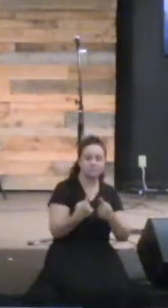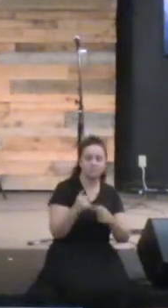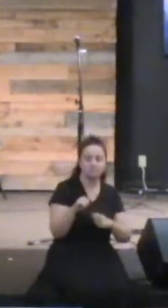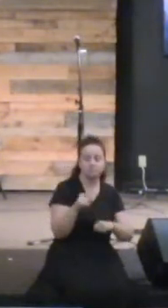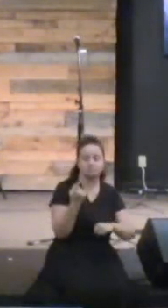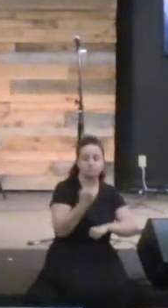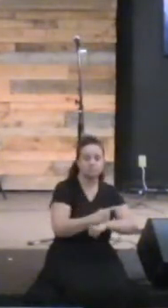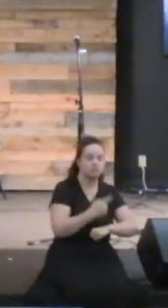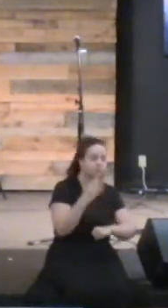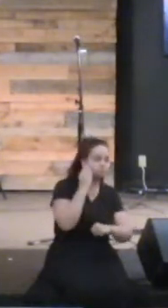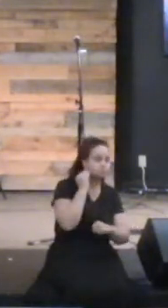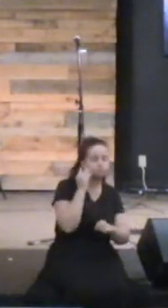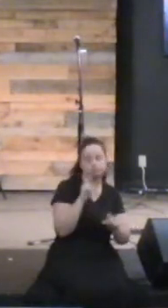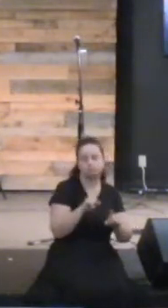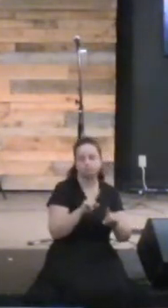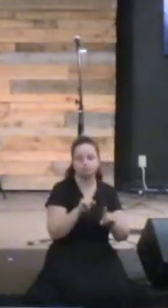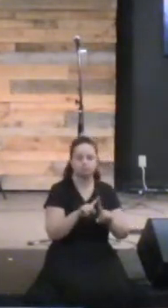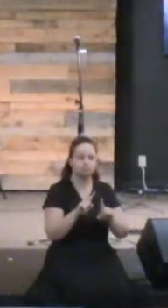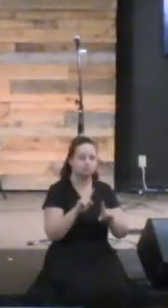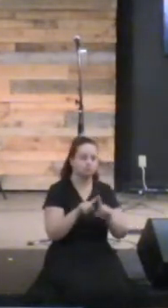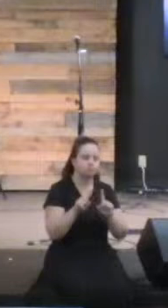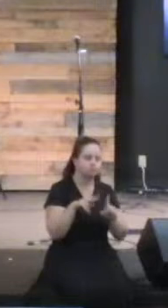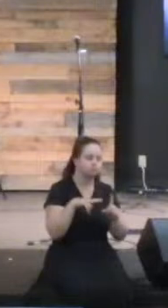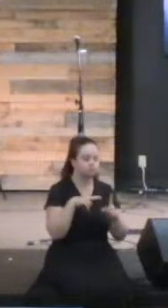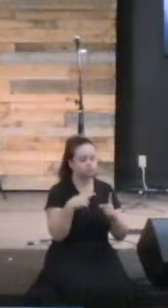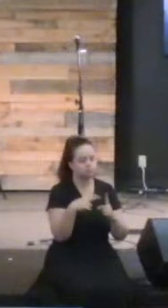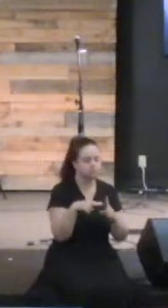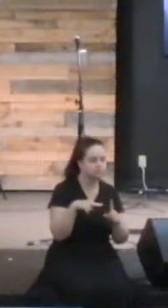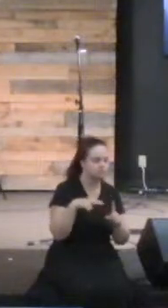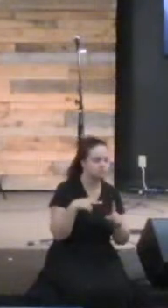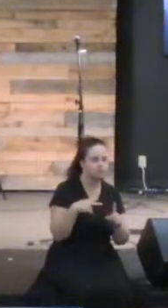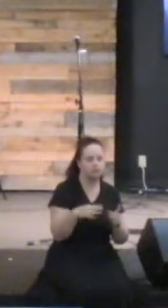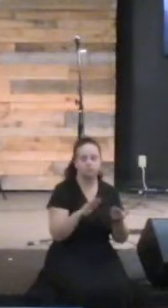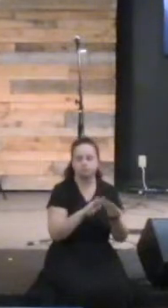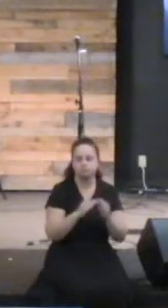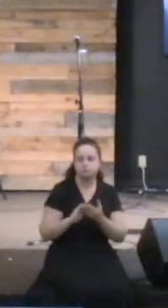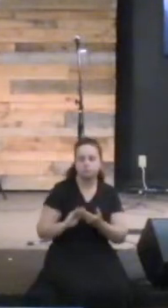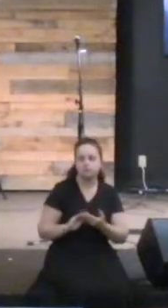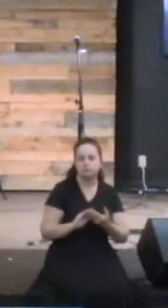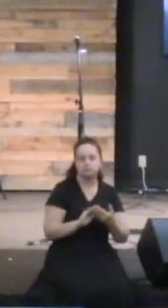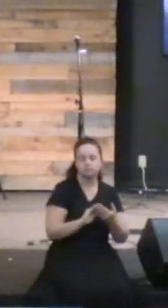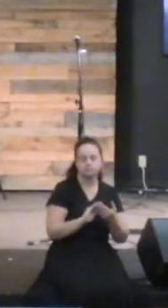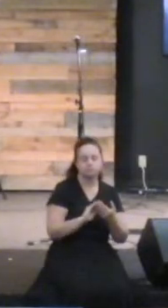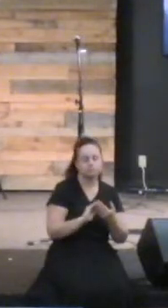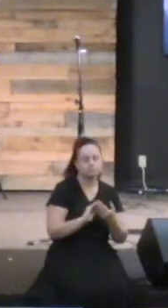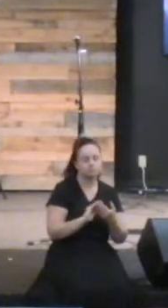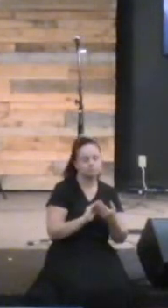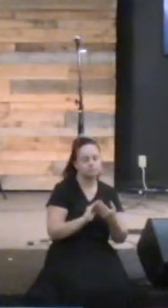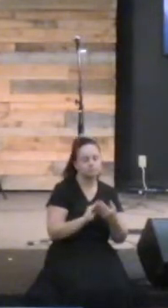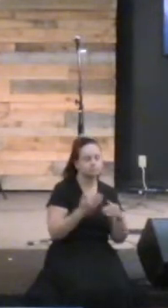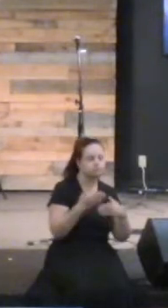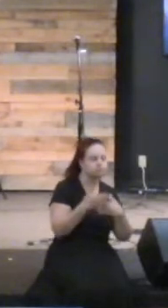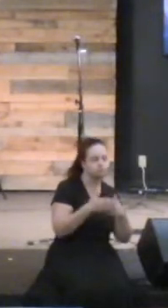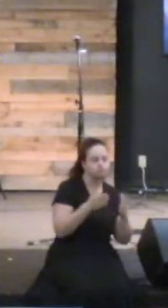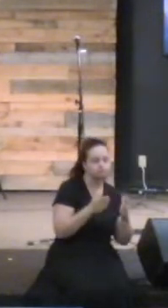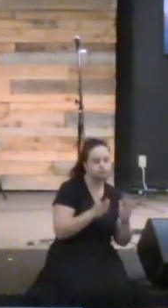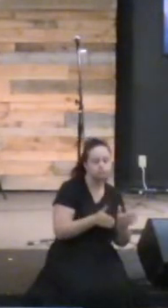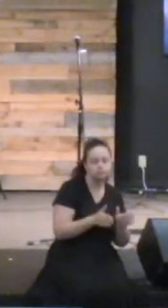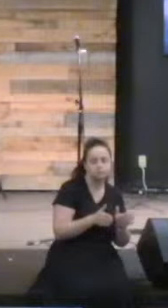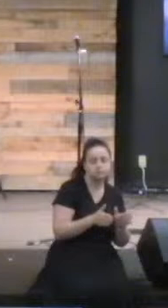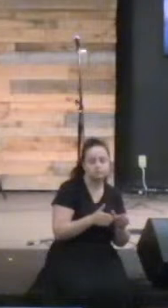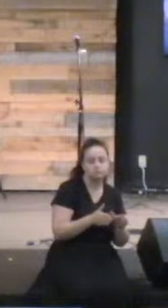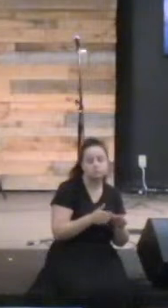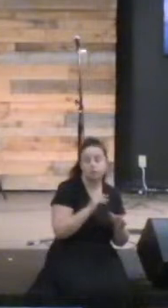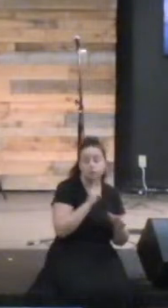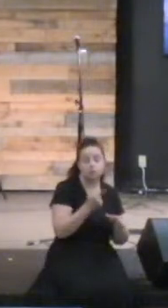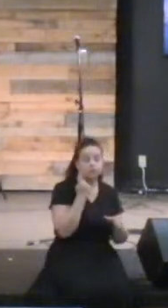experienced a different side of uh Community to an ex to a greater extent uh neighbors uh literally yesterday